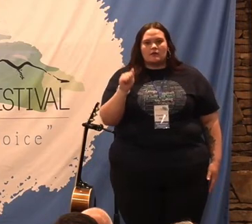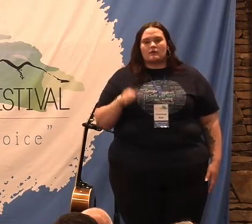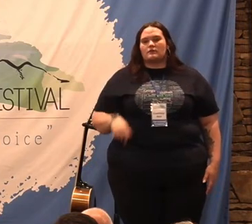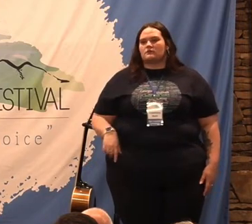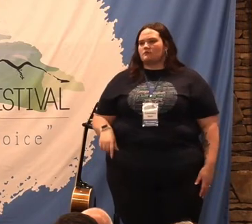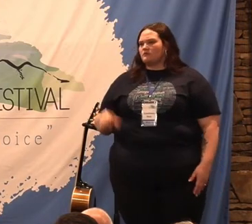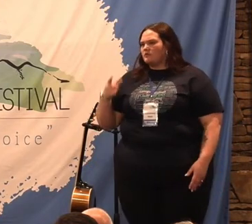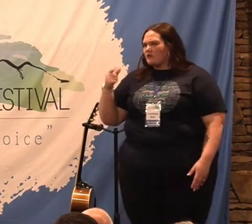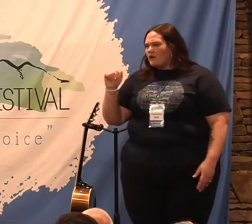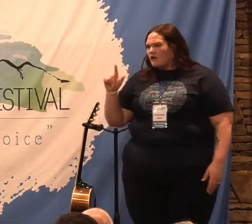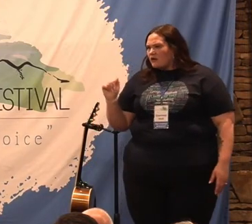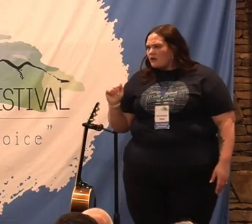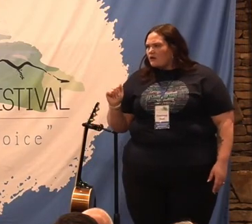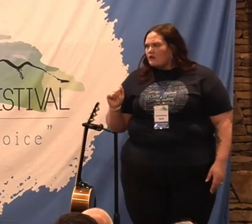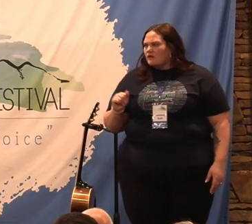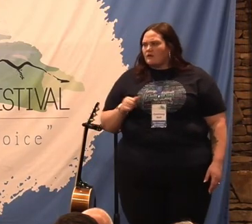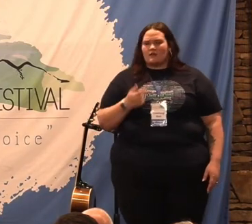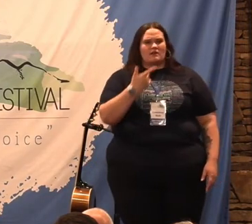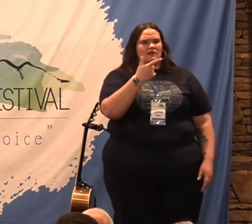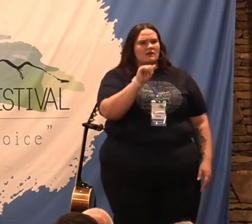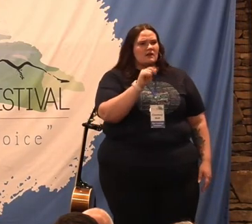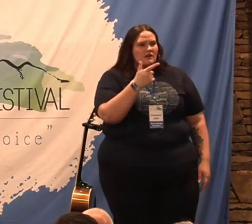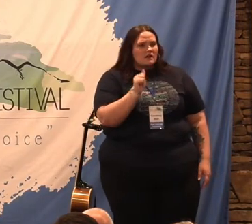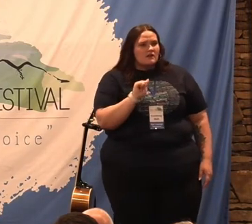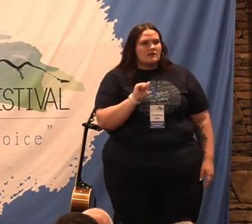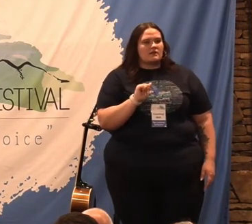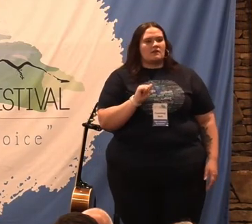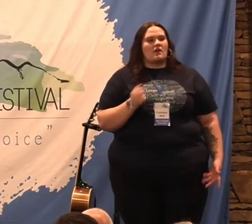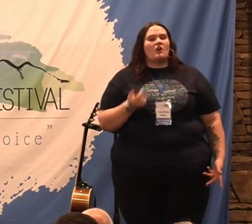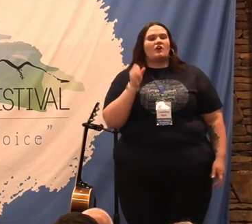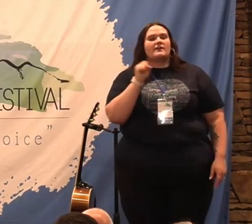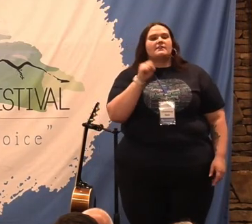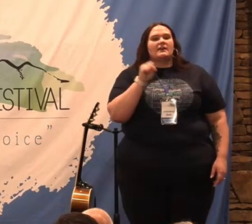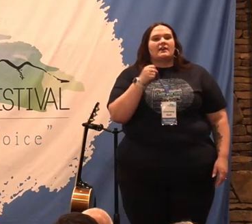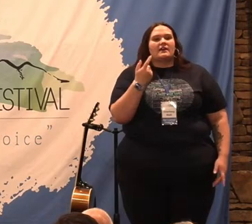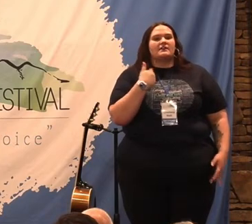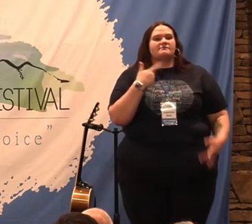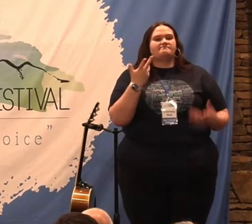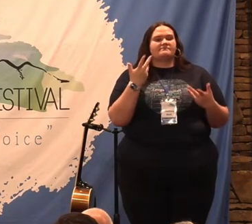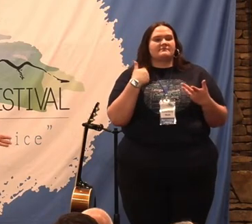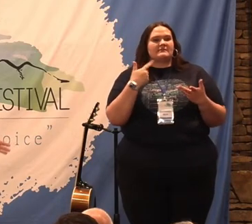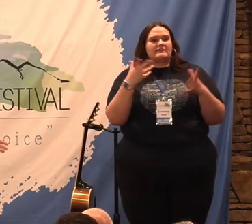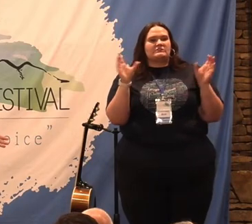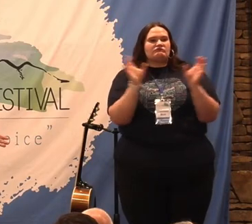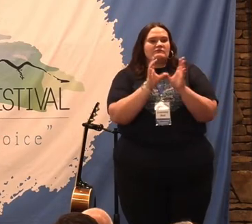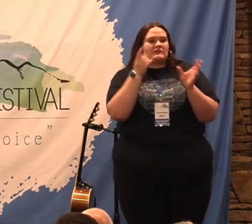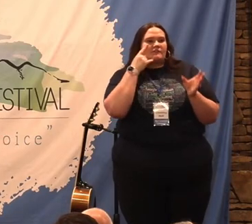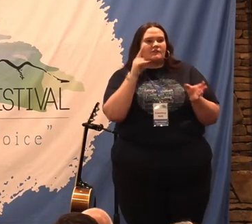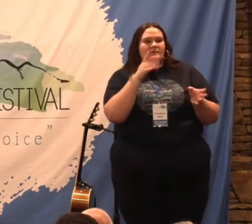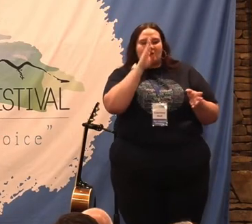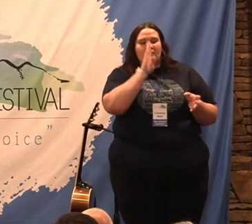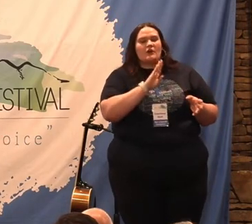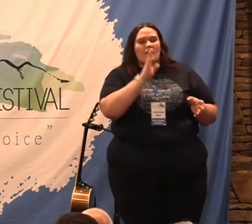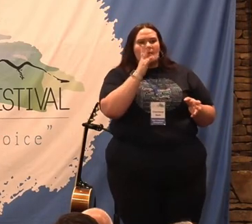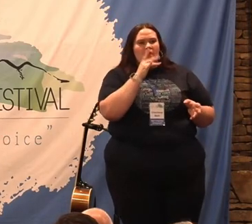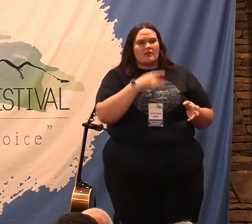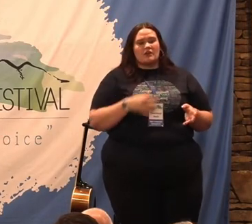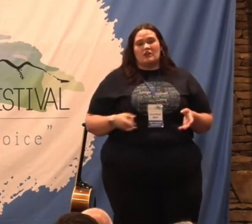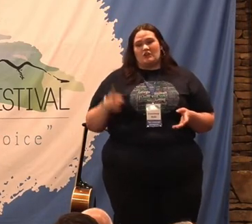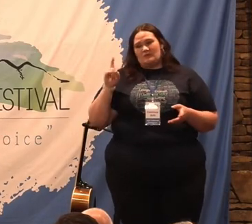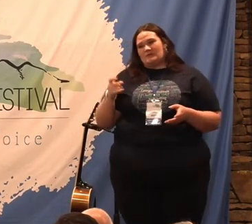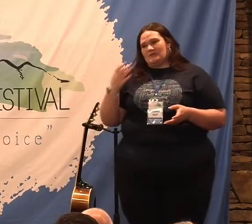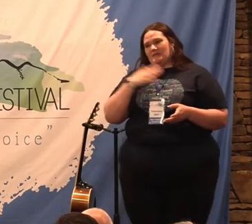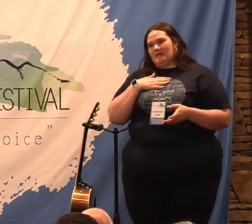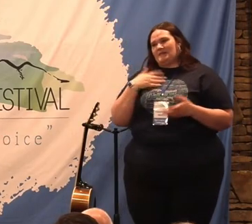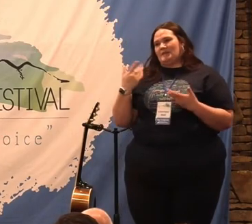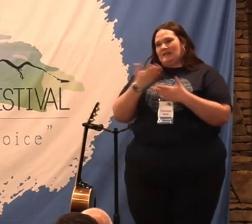Gaga. Grimm's Accredited Godmother Academy. I'm in my final year. You were supposed to be my